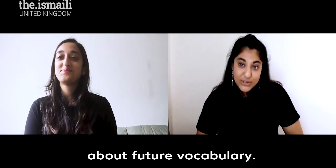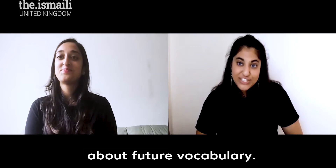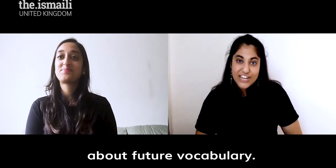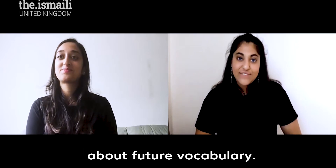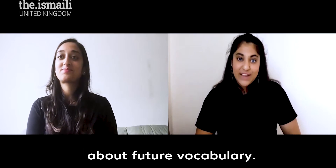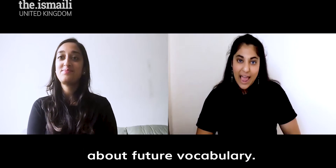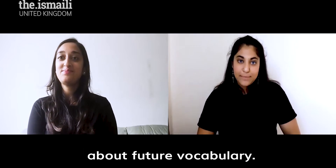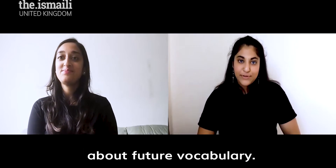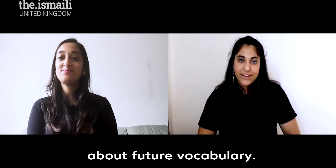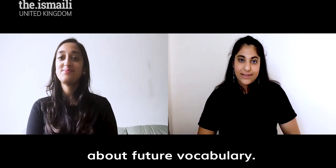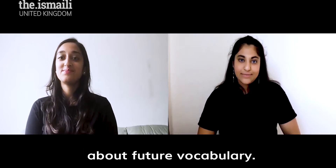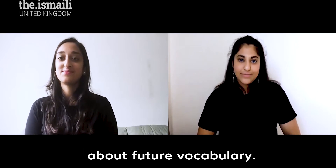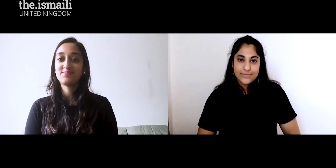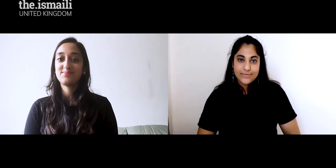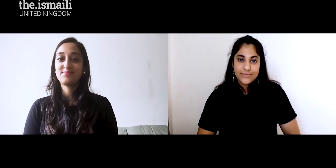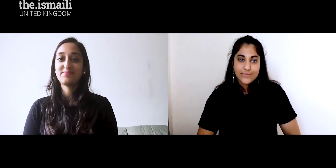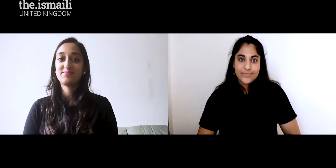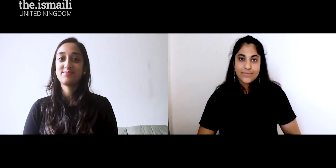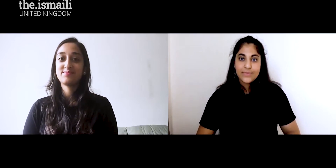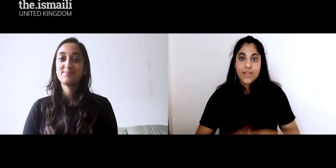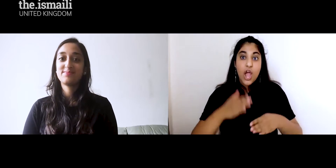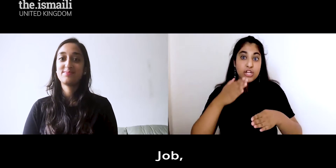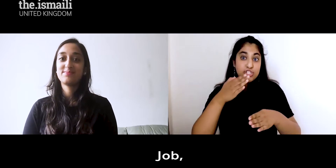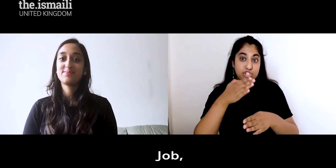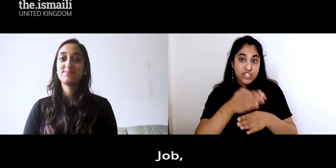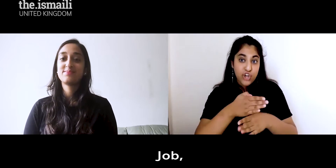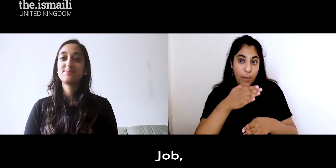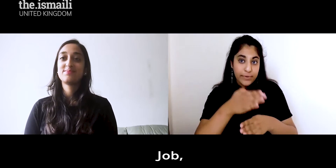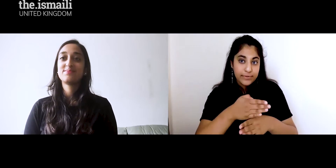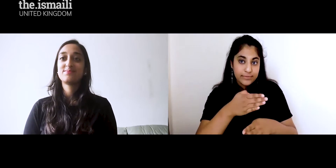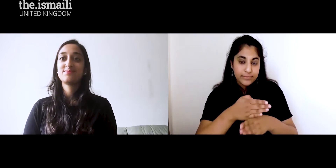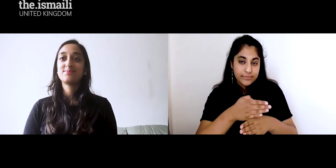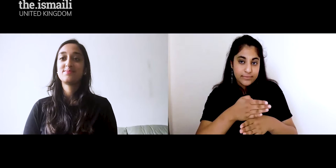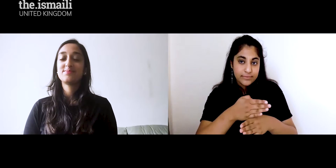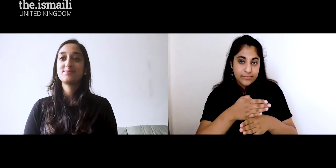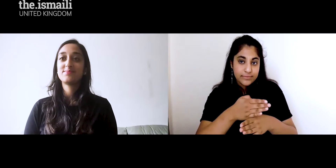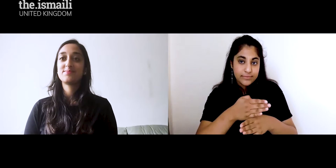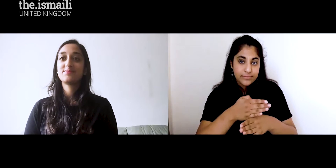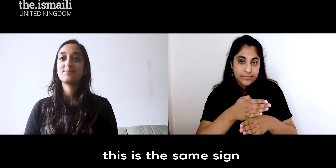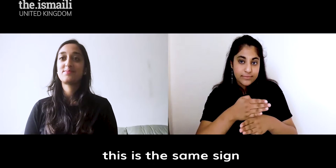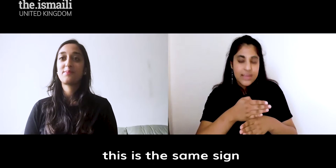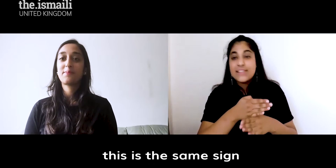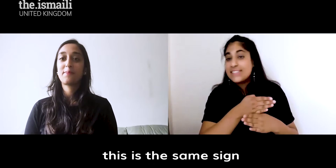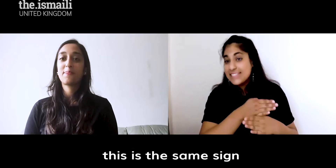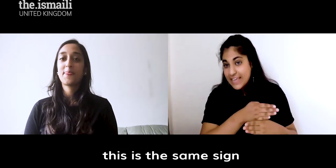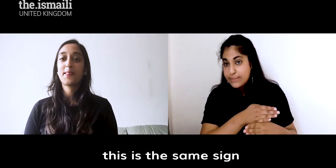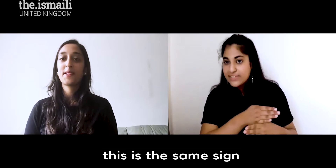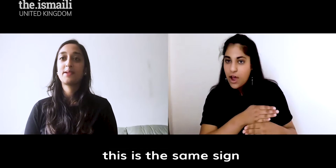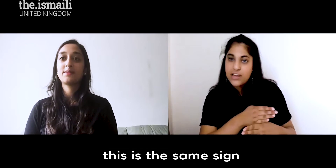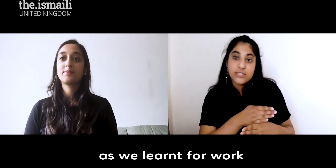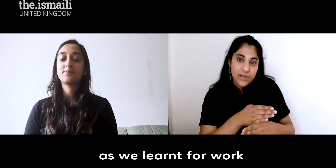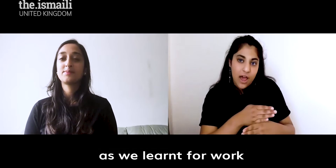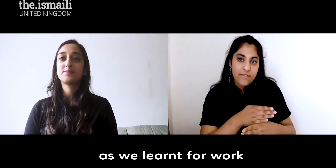future vocabulary. Job. This is the same signs we learnt for